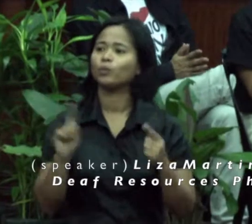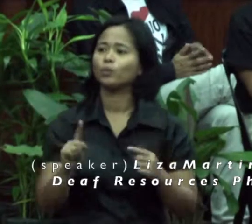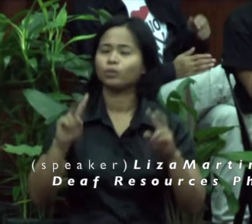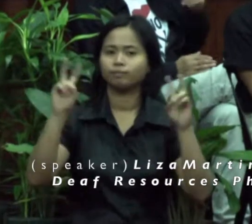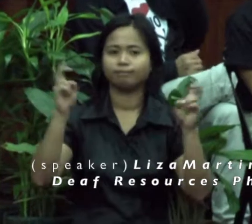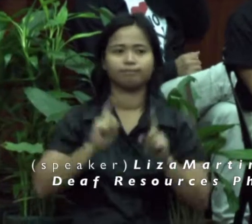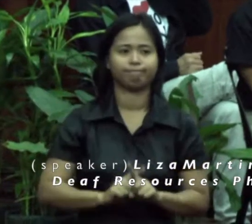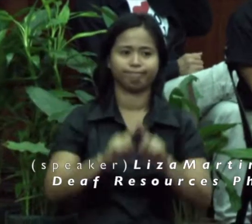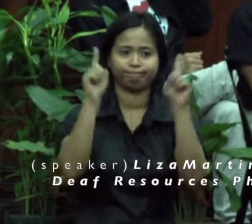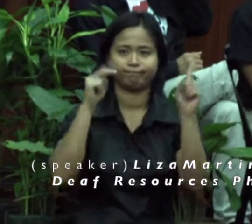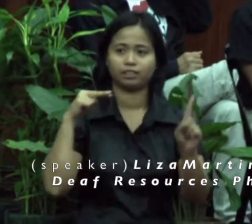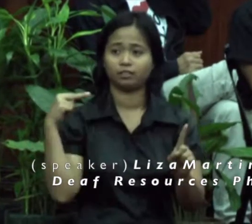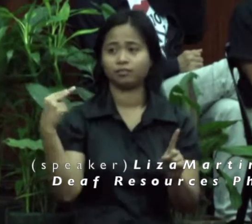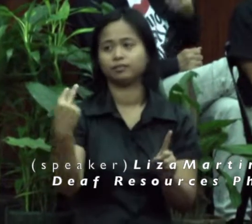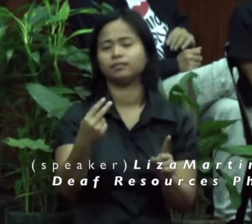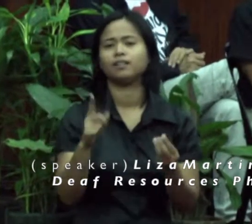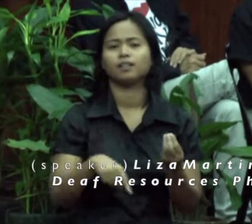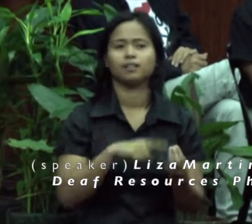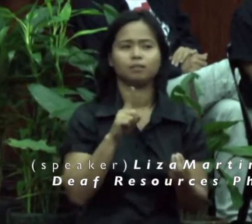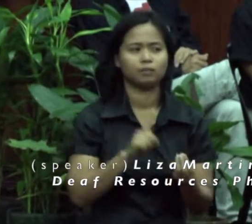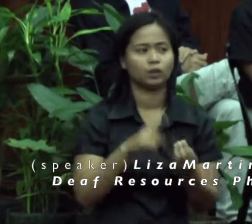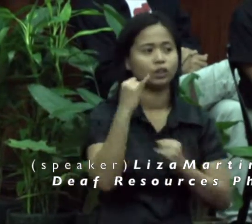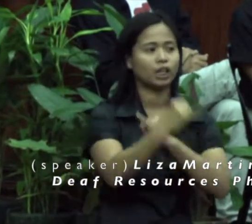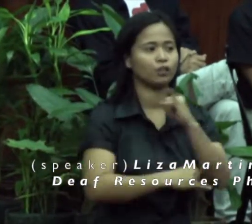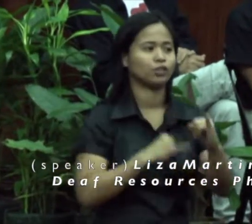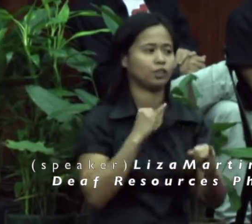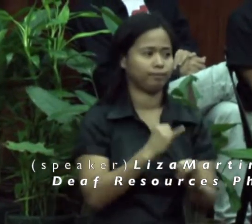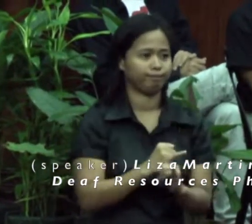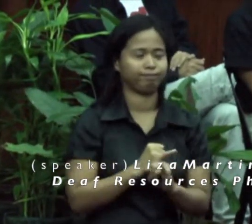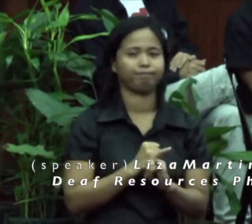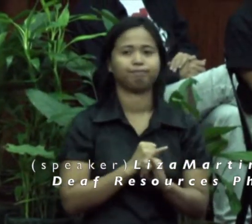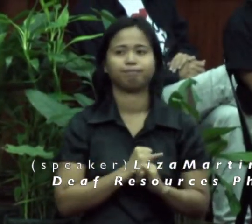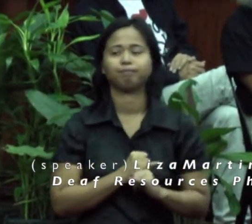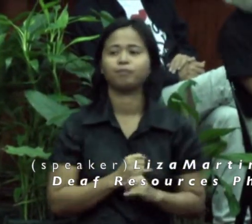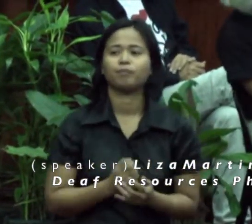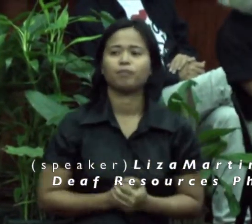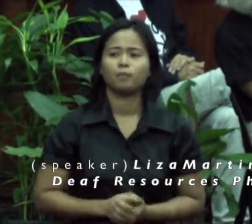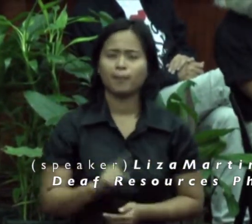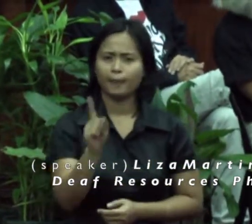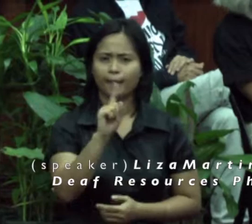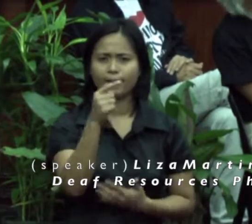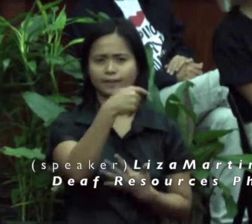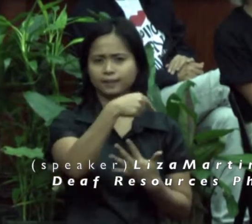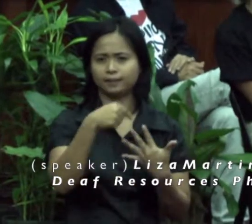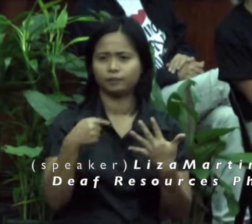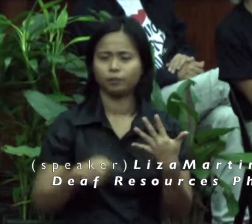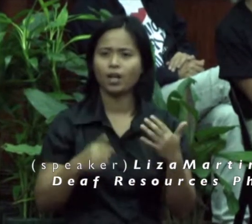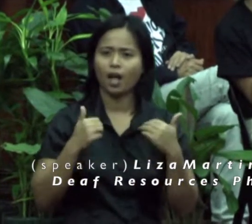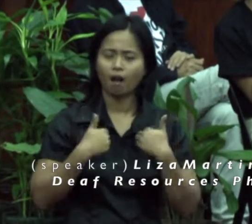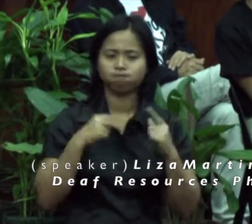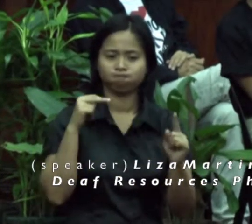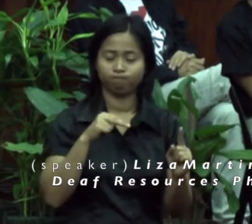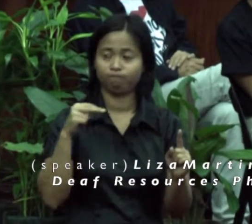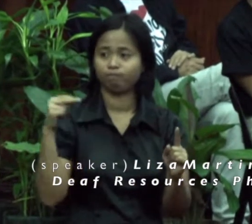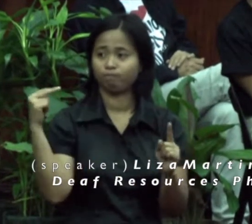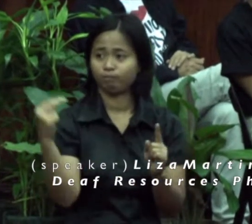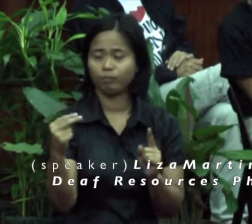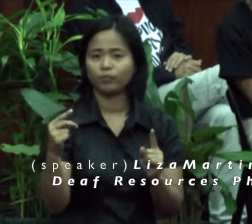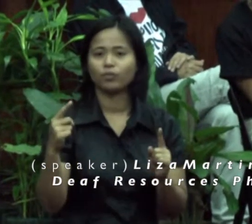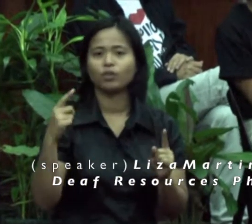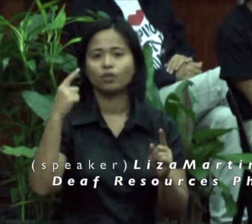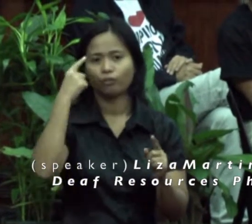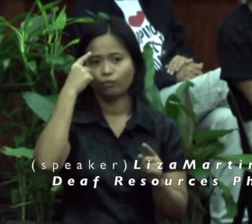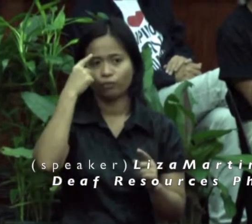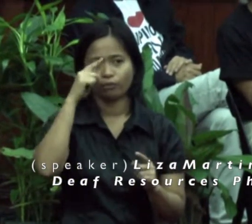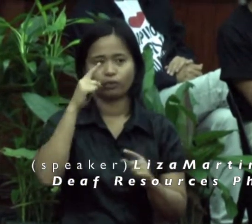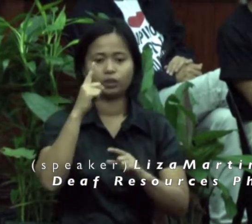different perspective, which is more from the international perspective, and these are actually views from an